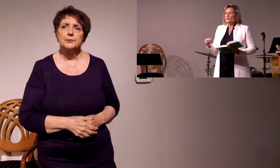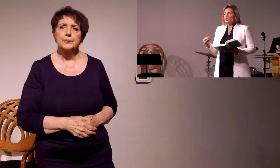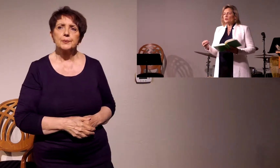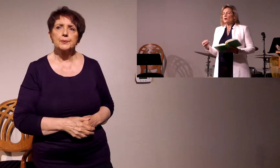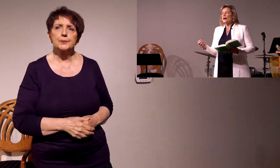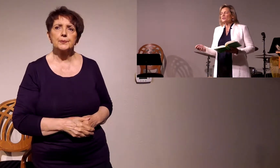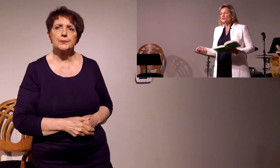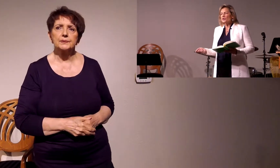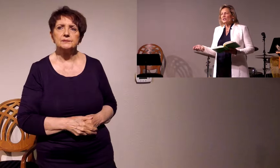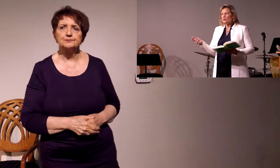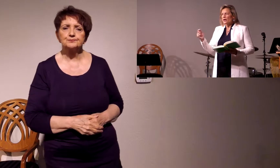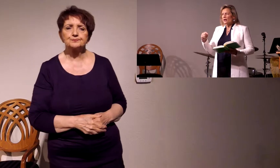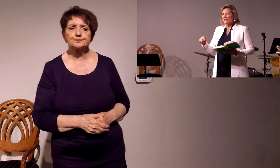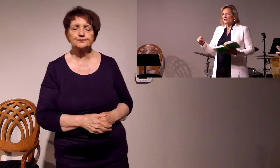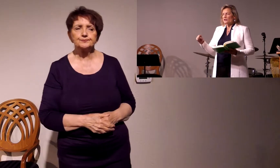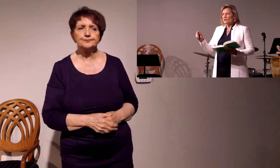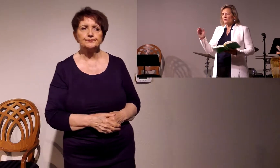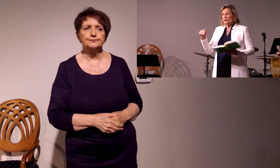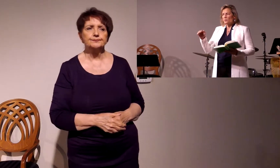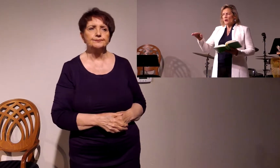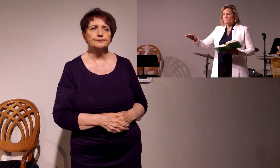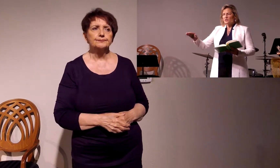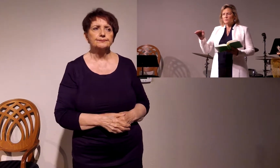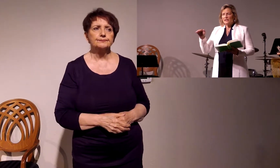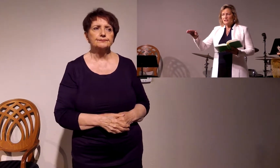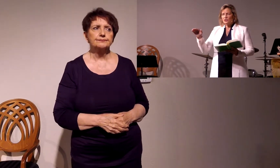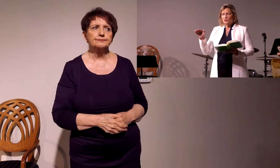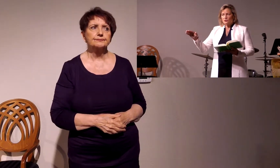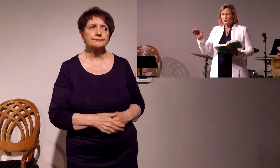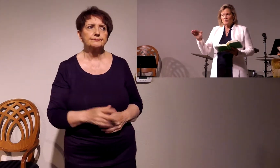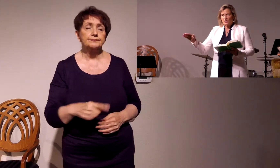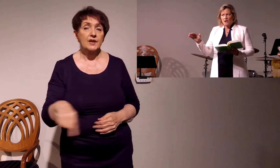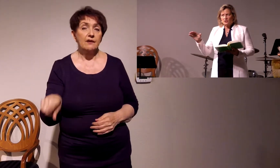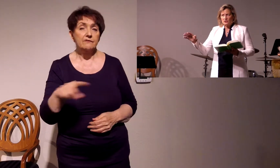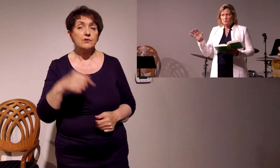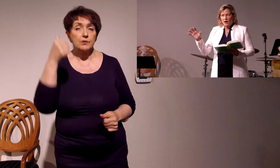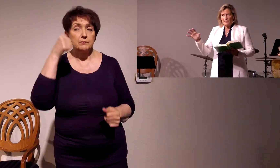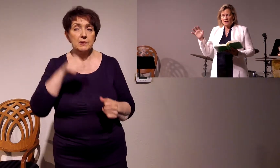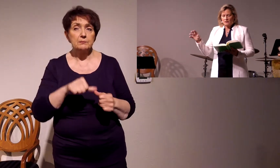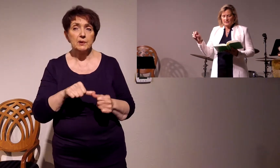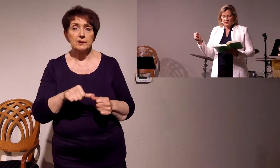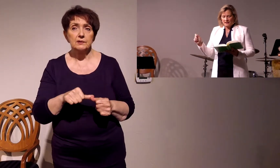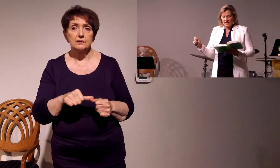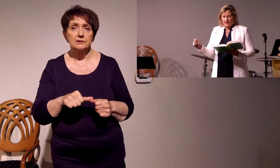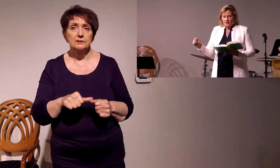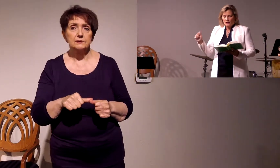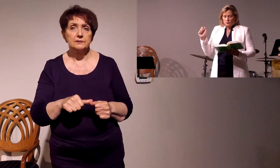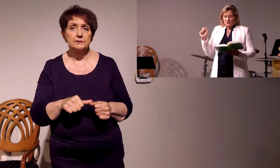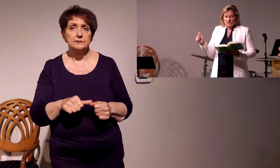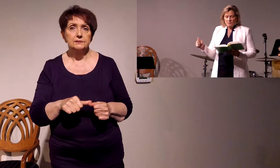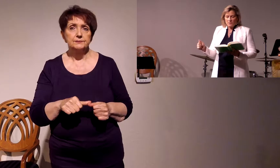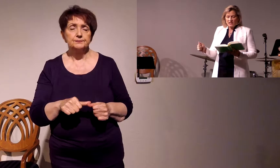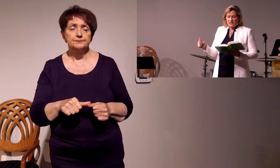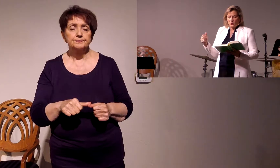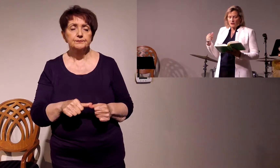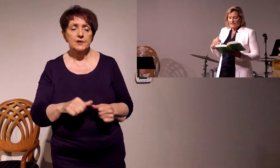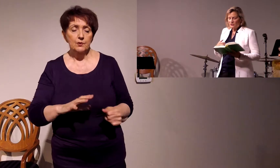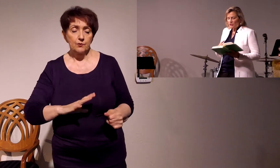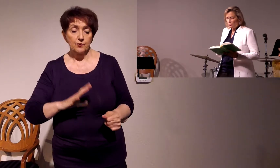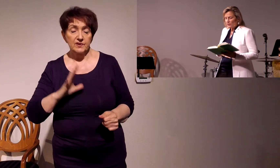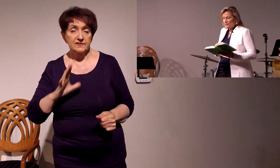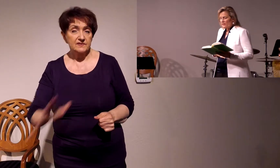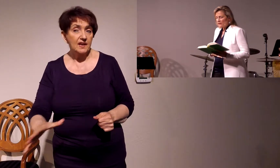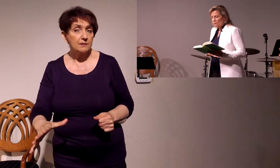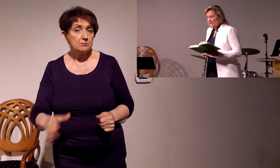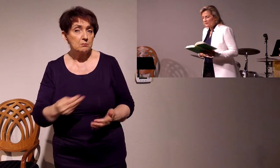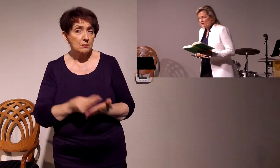So when you consciously or unconsciously, remember I'm speaking to your subconscious primarily today, resent money or cling